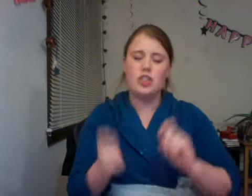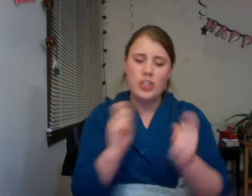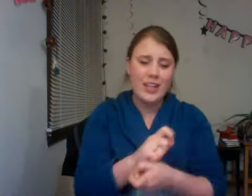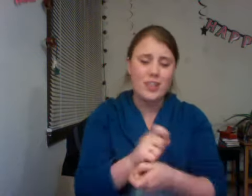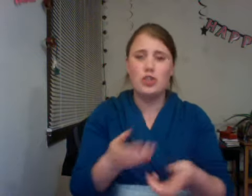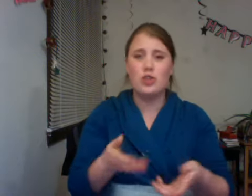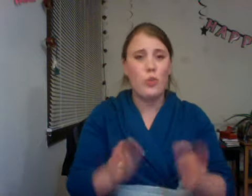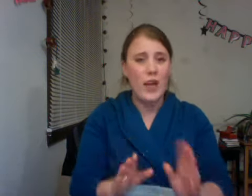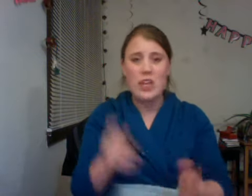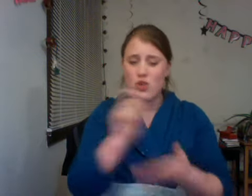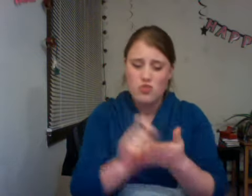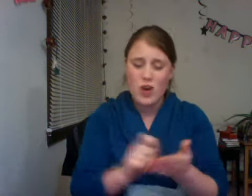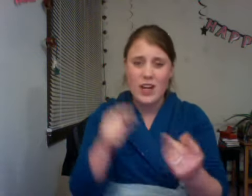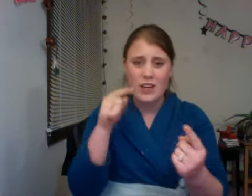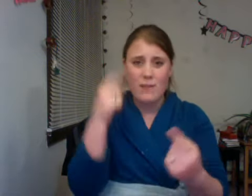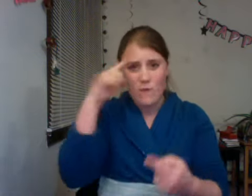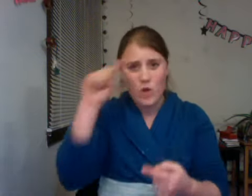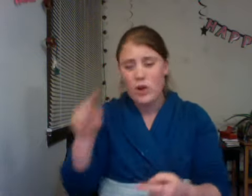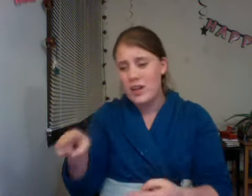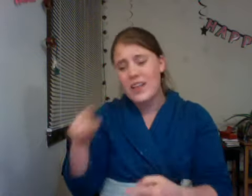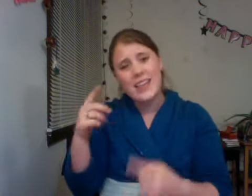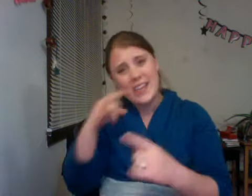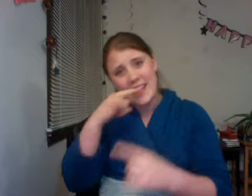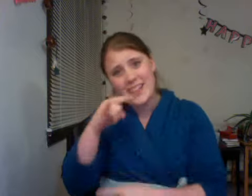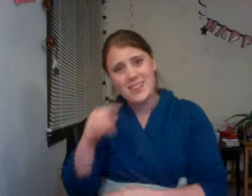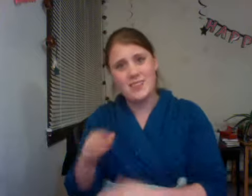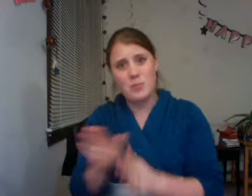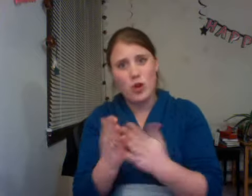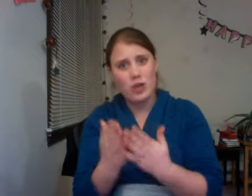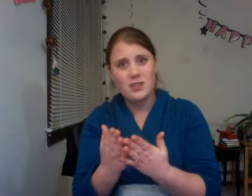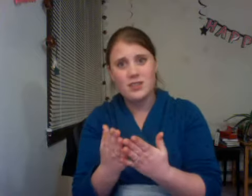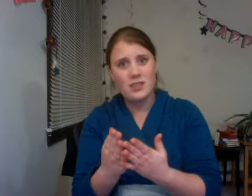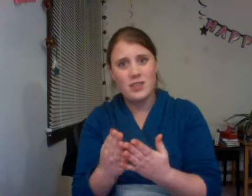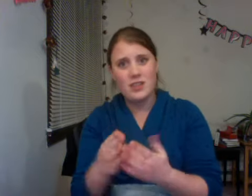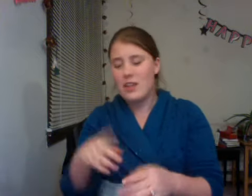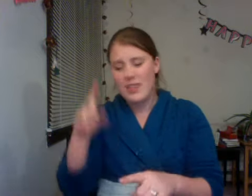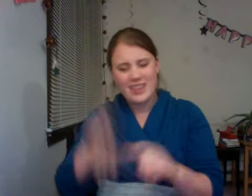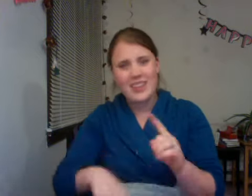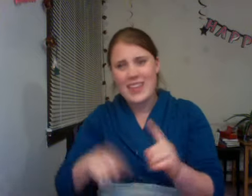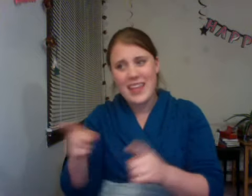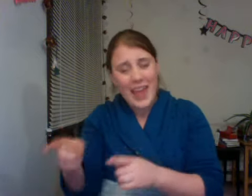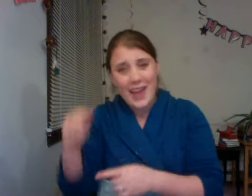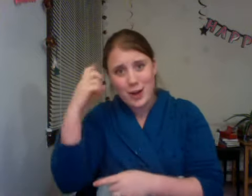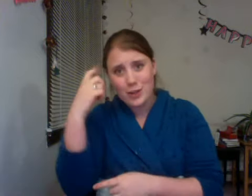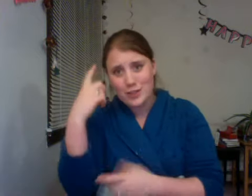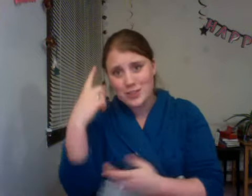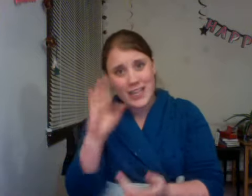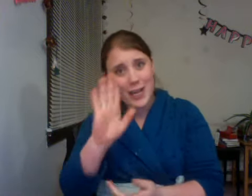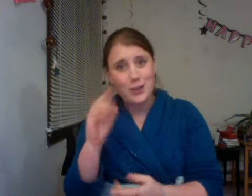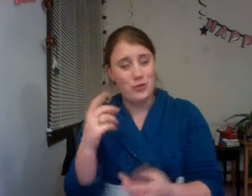so lucky that we have resources like the internet, where we can circumvent these institutions from the bottom